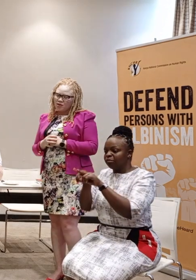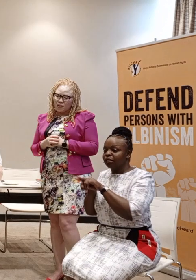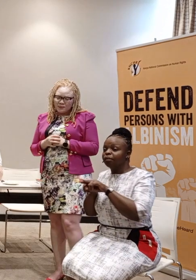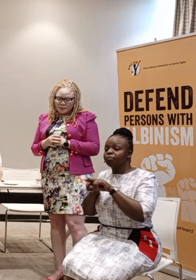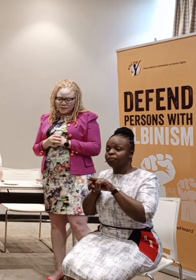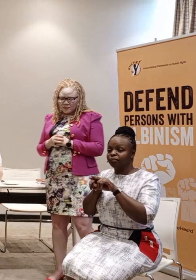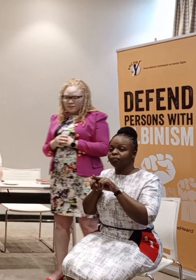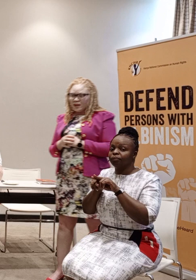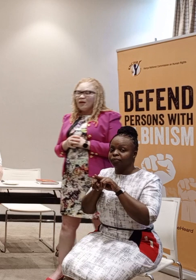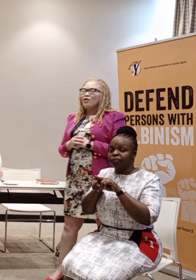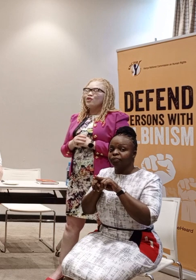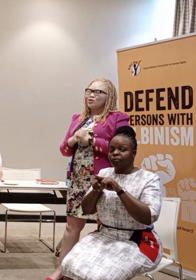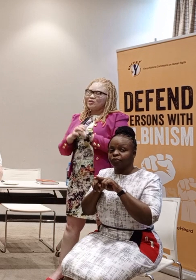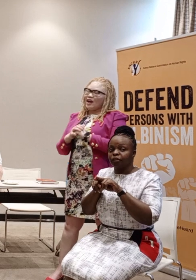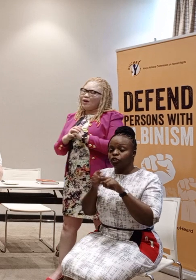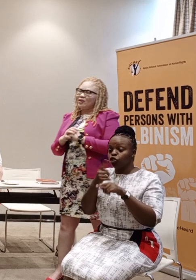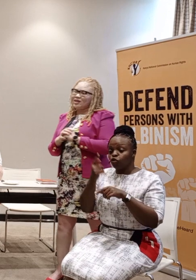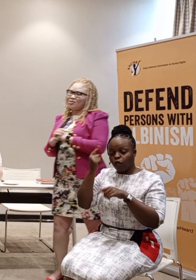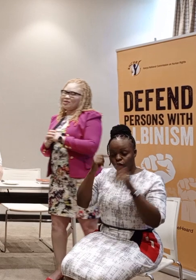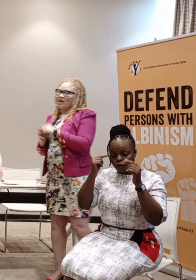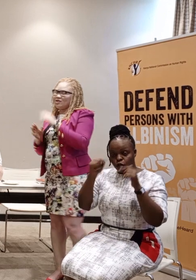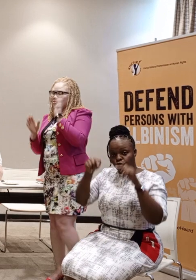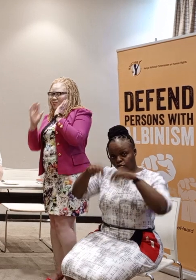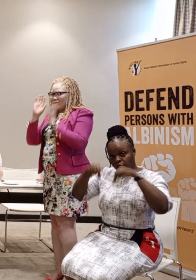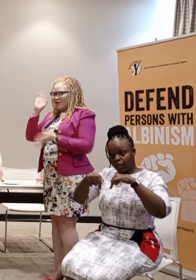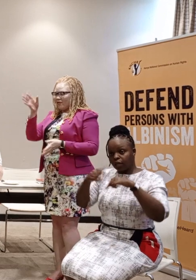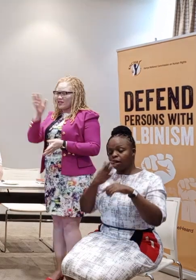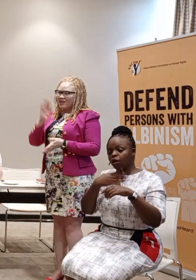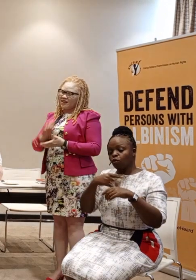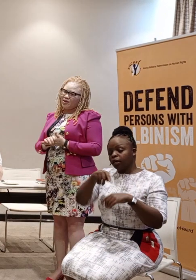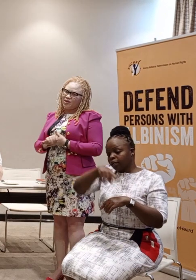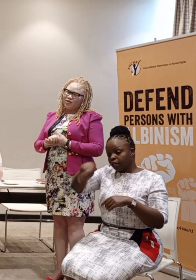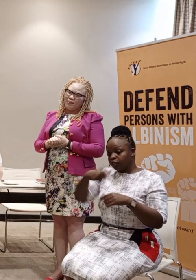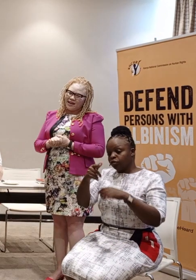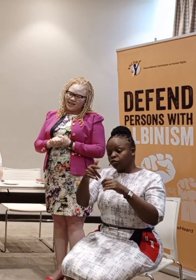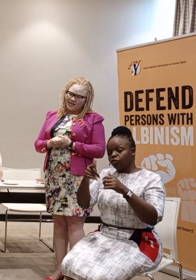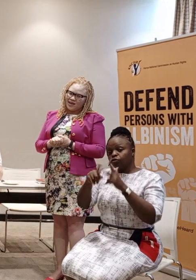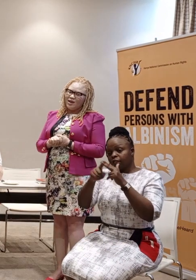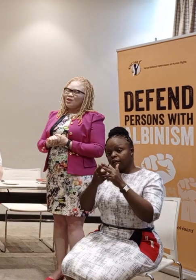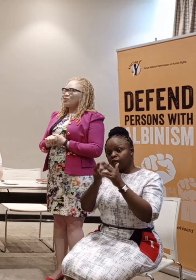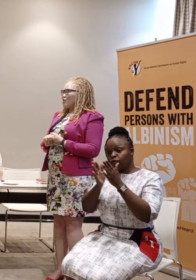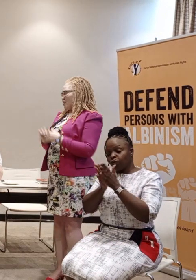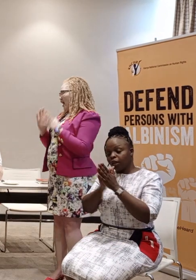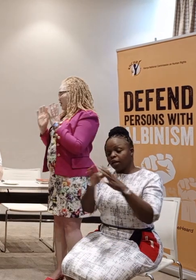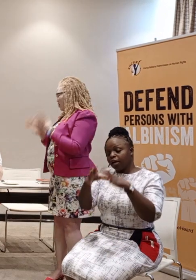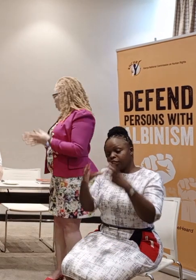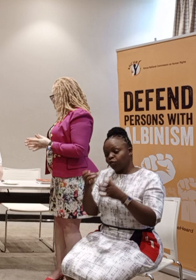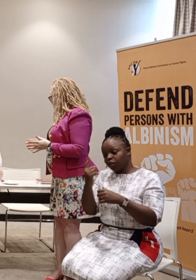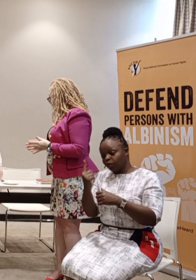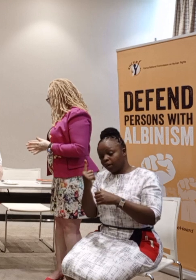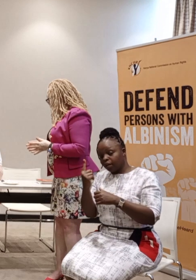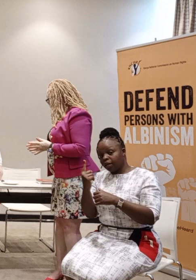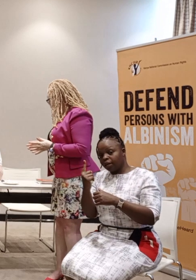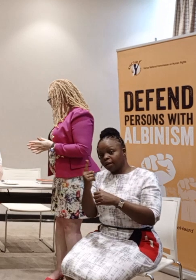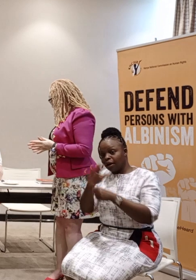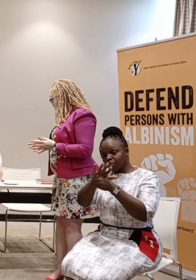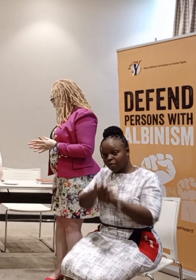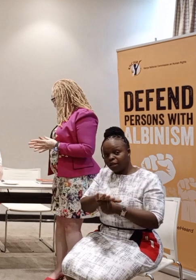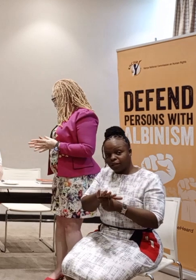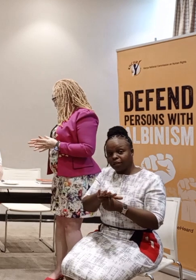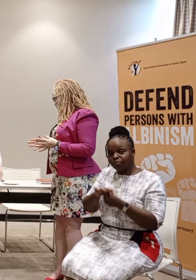that. So for today, I want us to start with the first category of barriers, which is attitudinal.